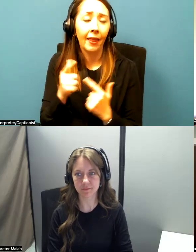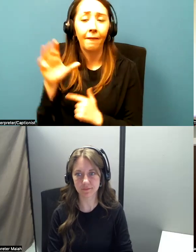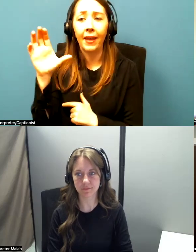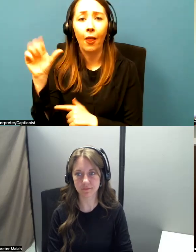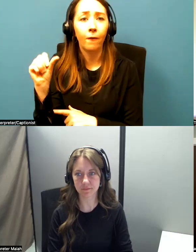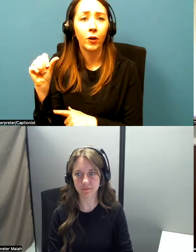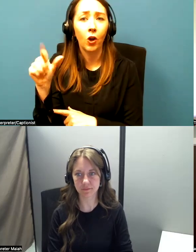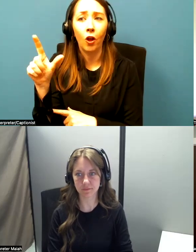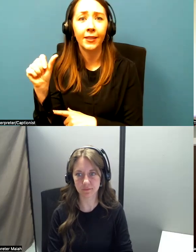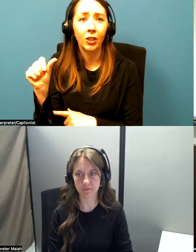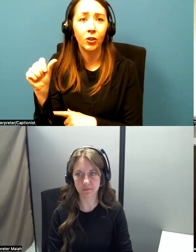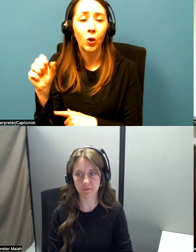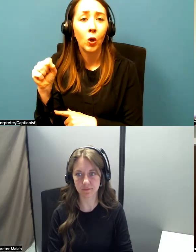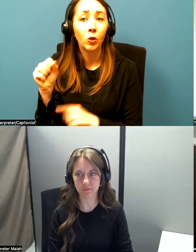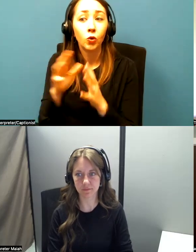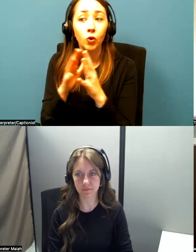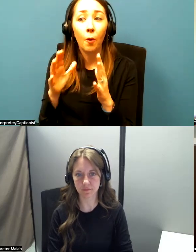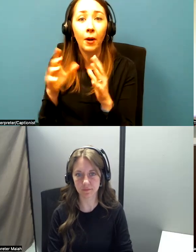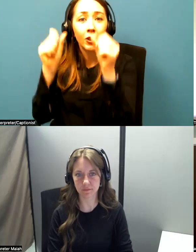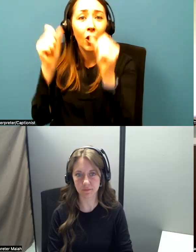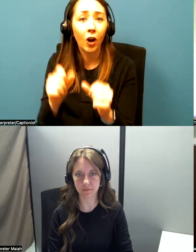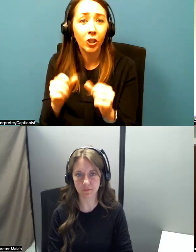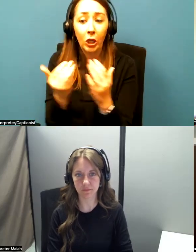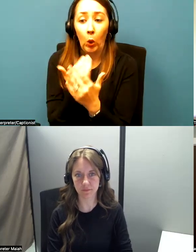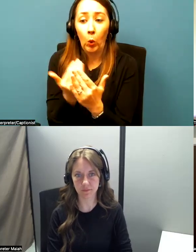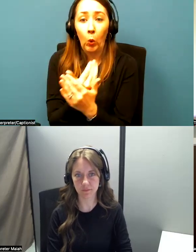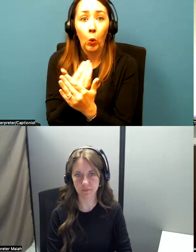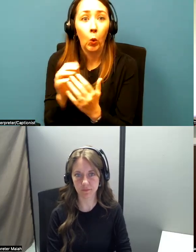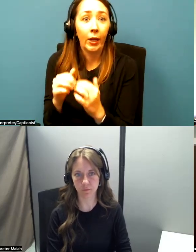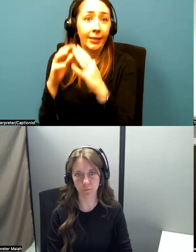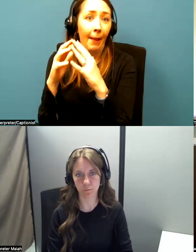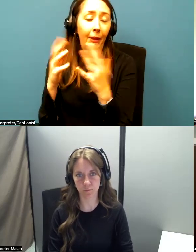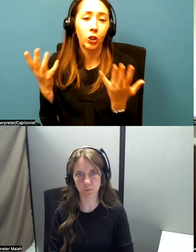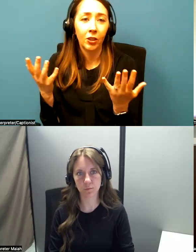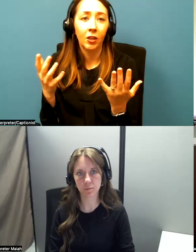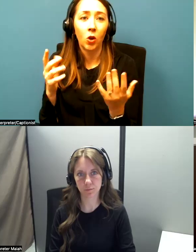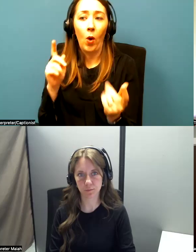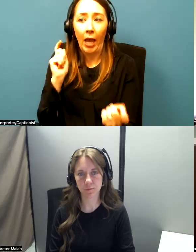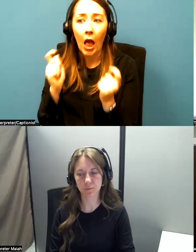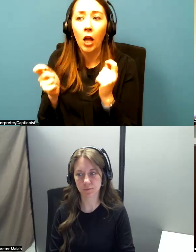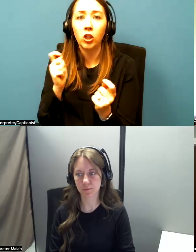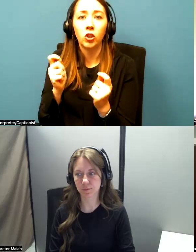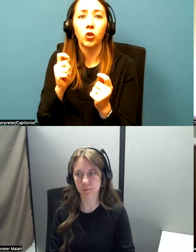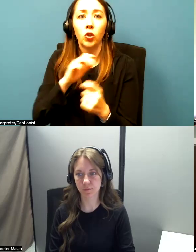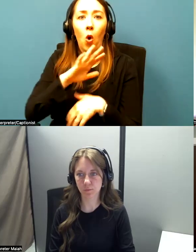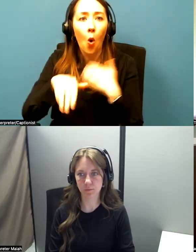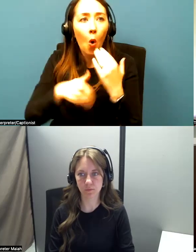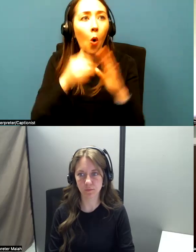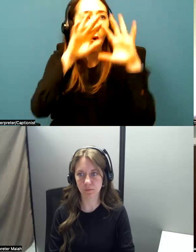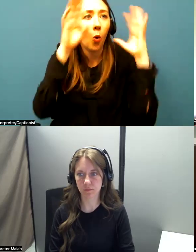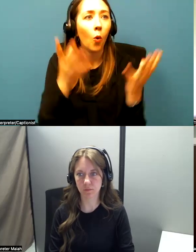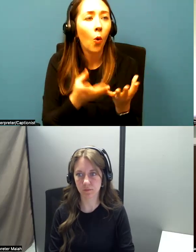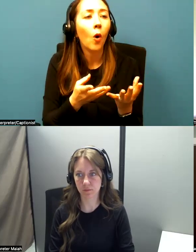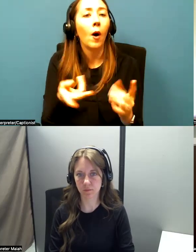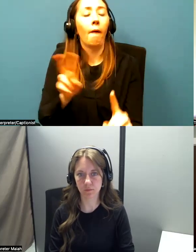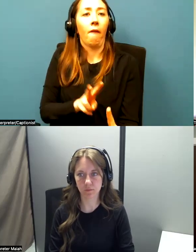in Los Angeles, and so much of the architecture is new, and it changes your whole worldview to